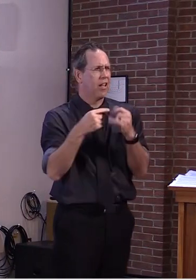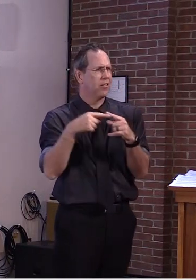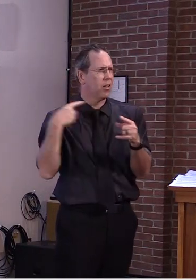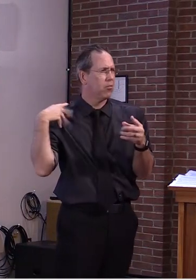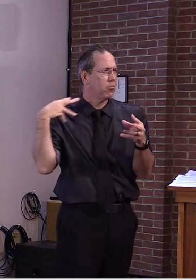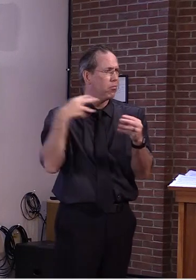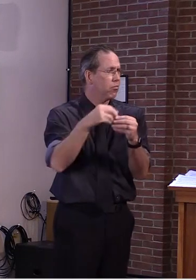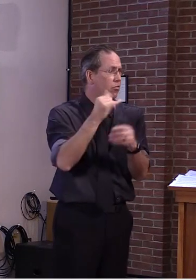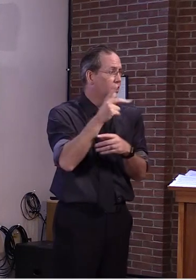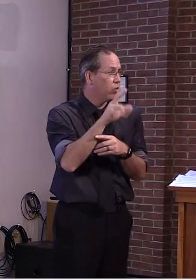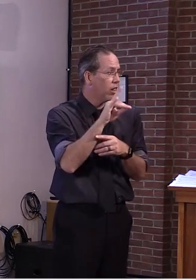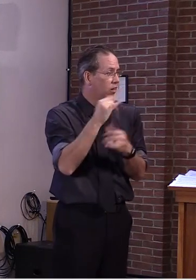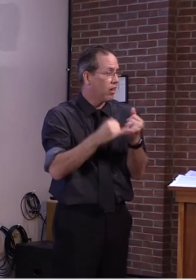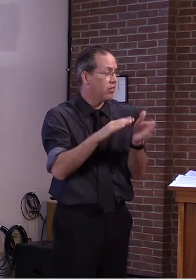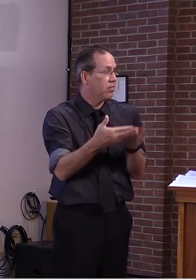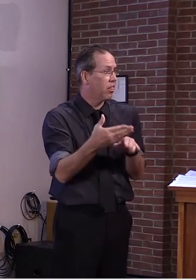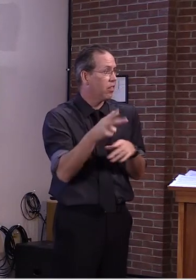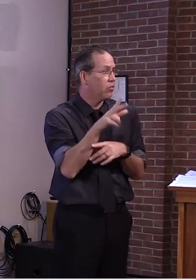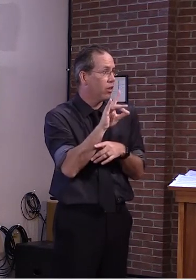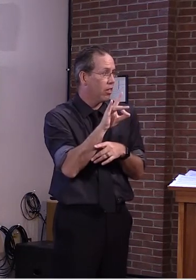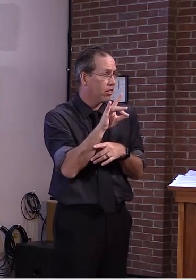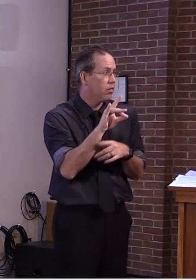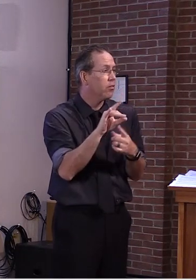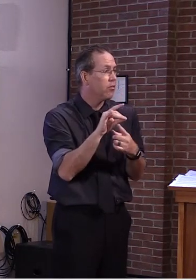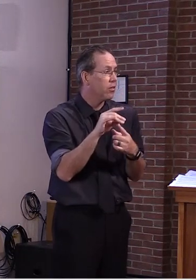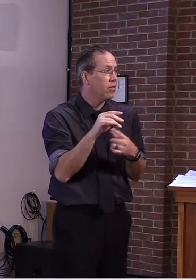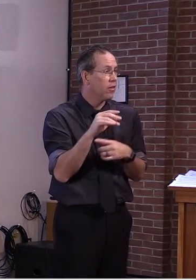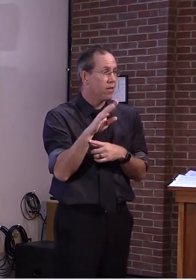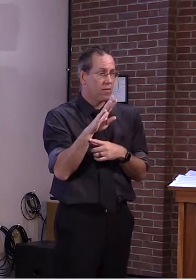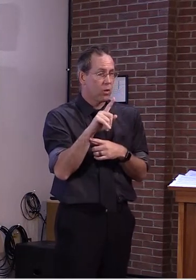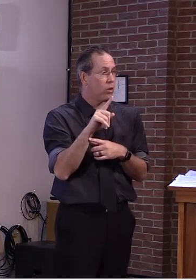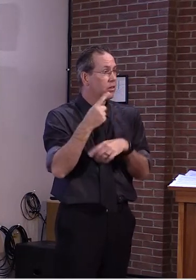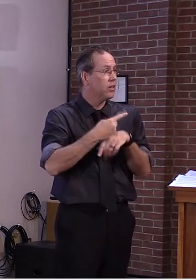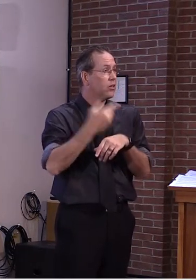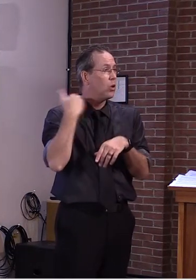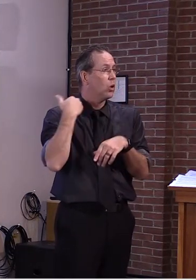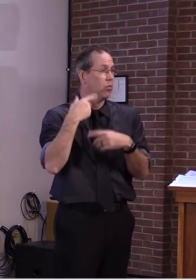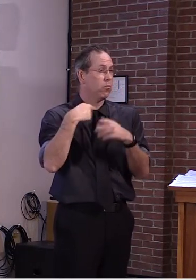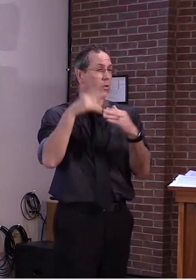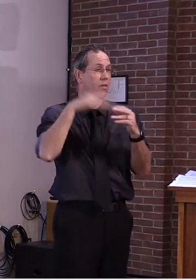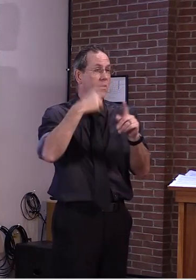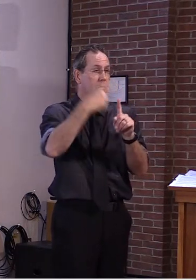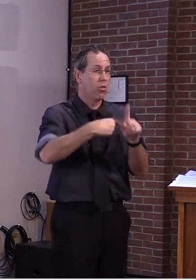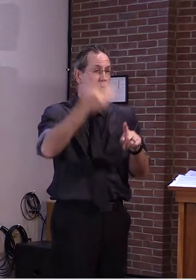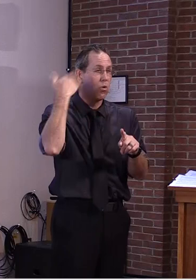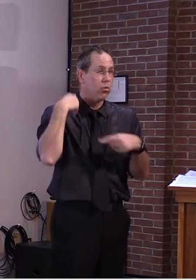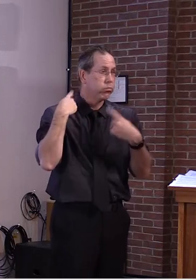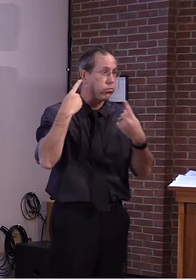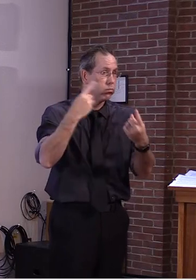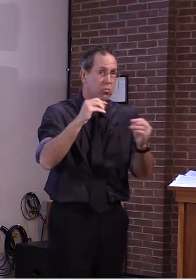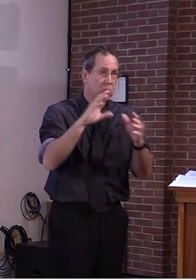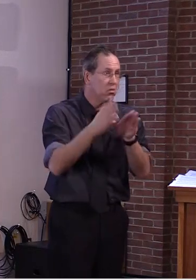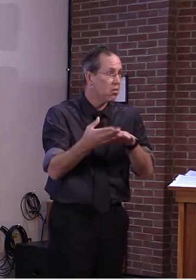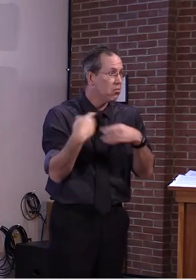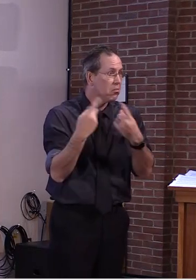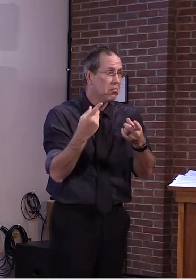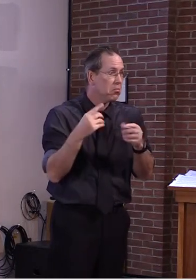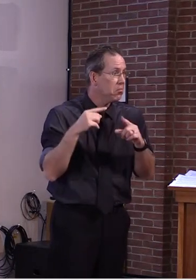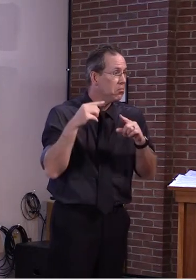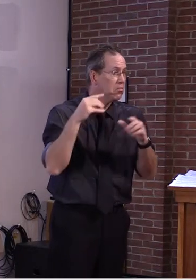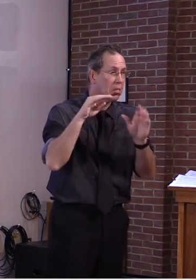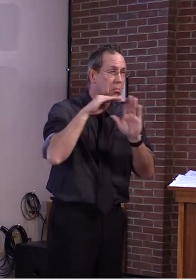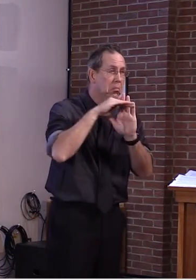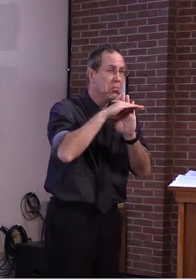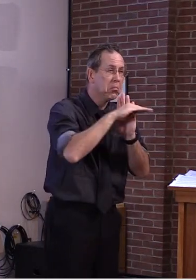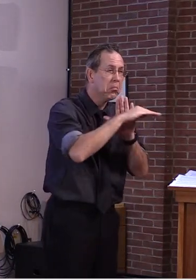The slope of our curve hasn't changed in a long, long time. And now looking